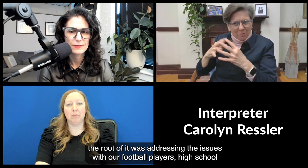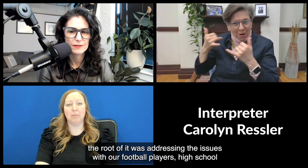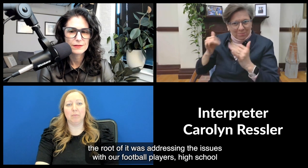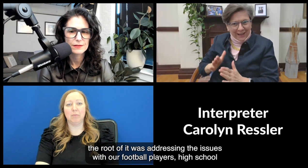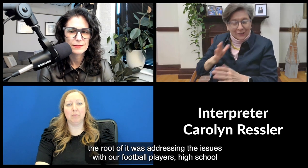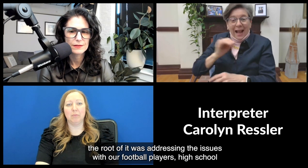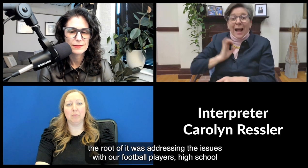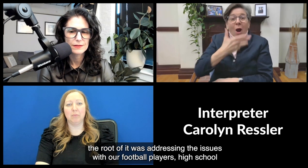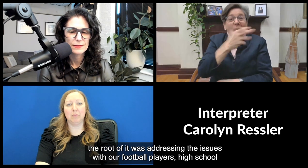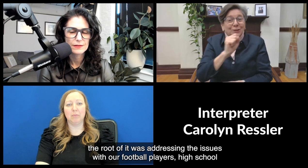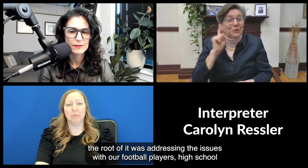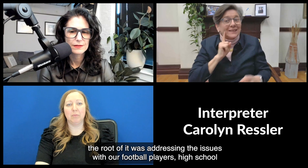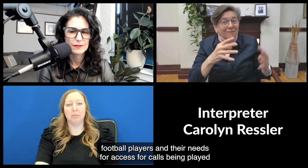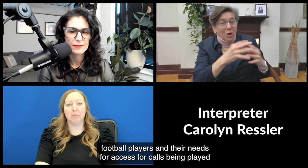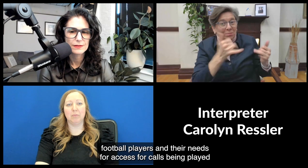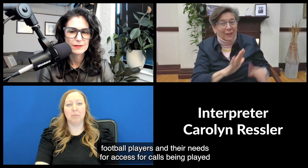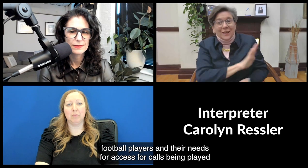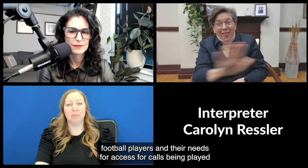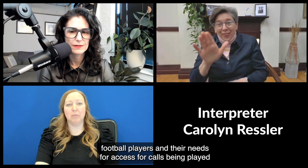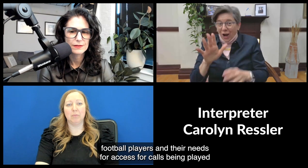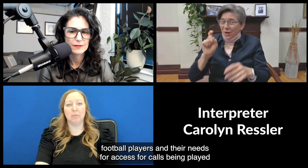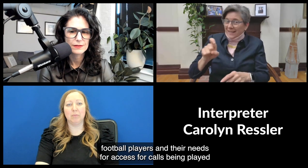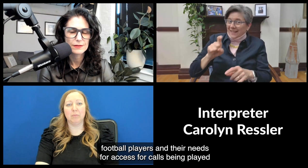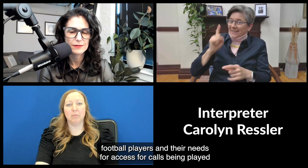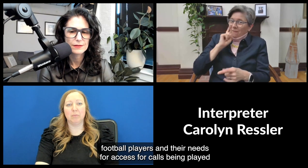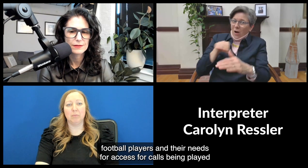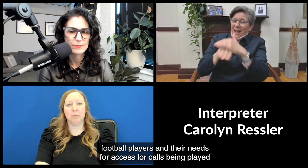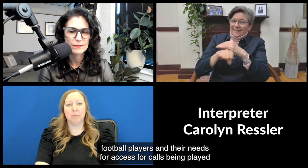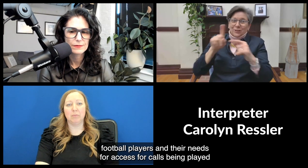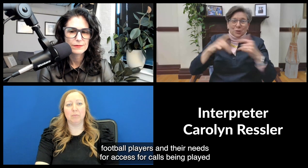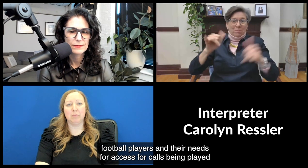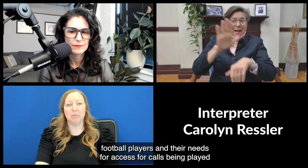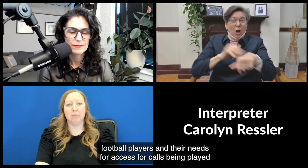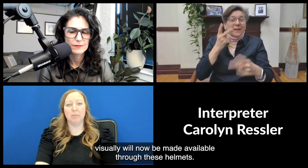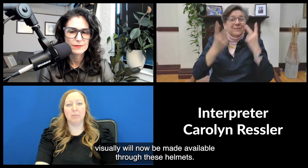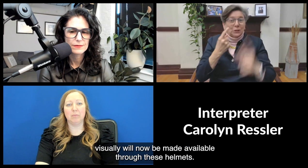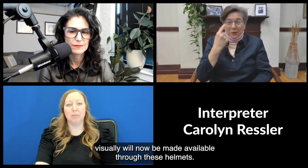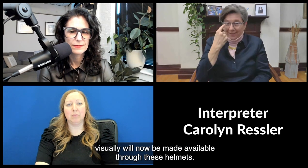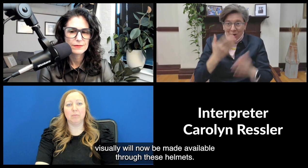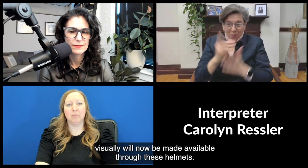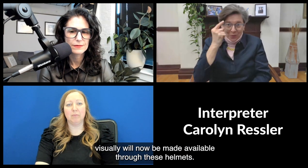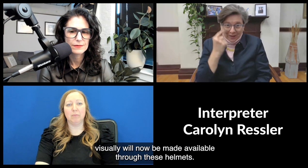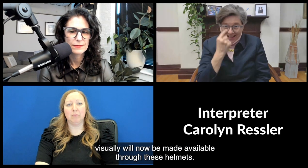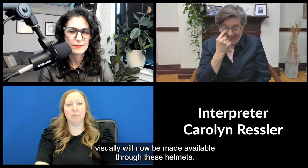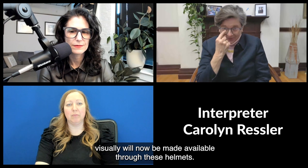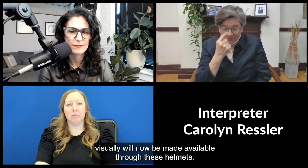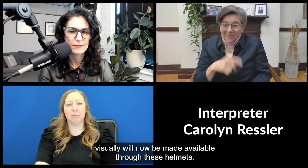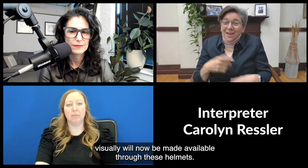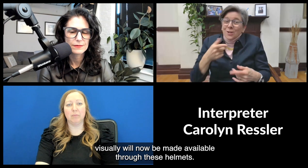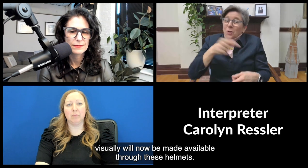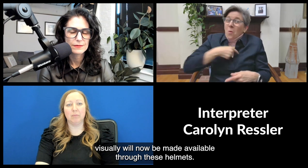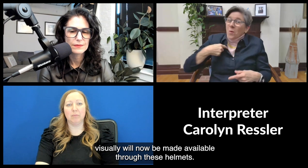again, the root of it was addressing the issues with our football players, high school football players, and their needs for access to calls being played